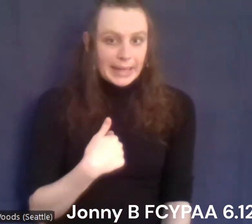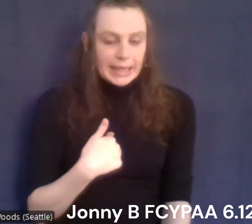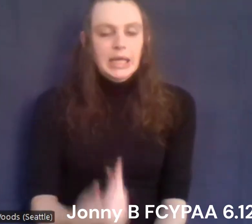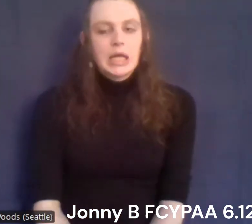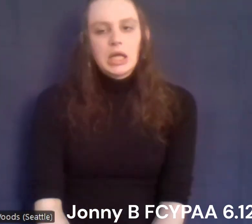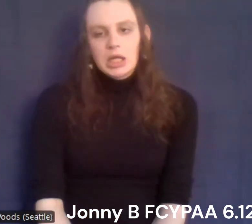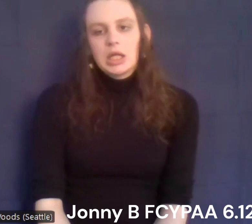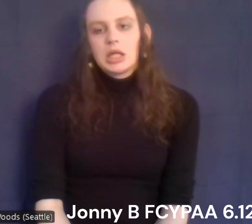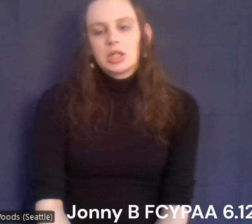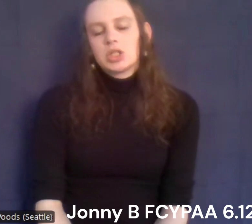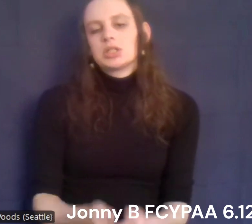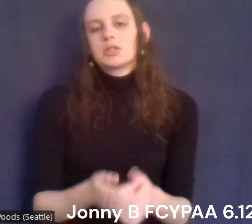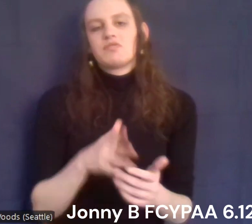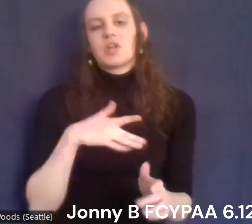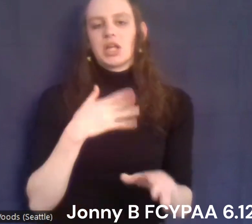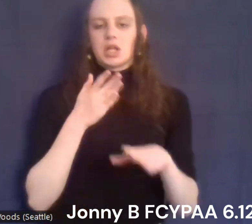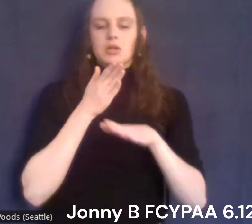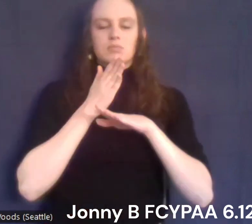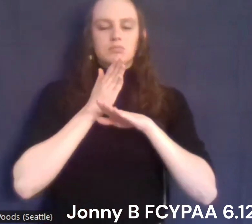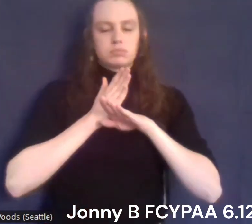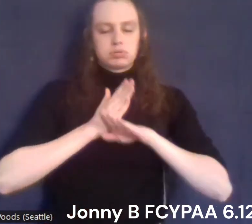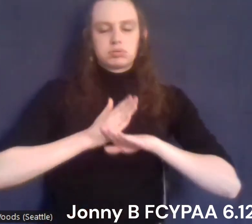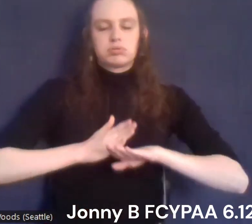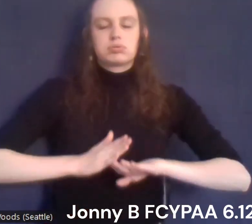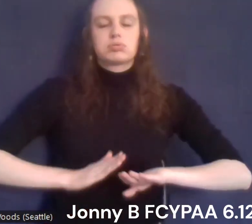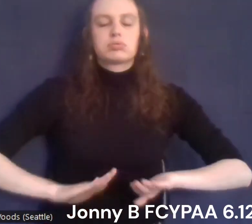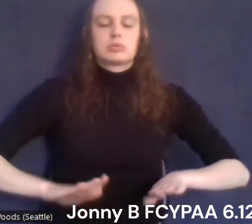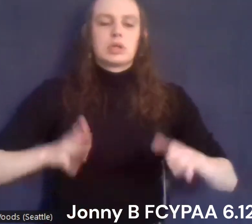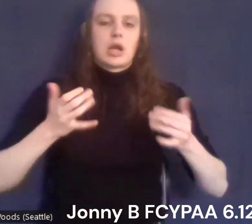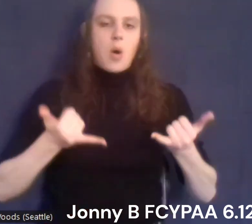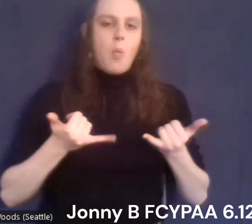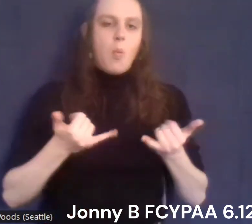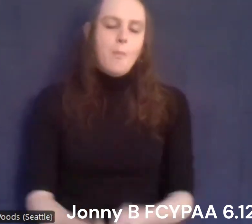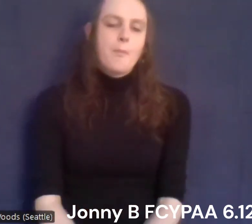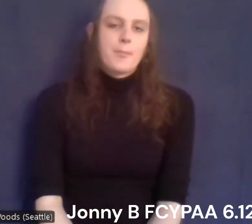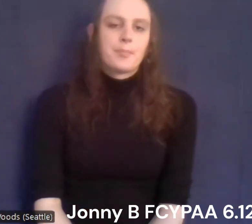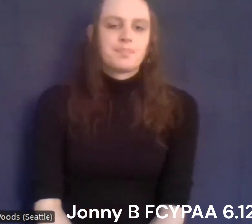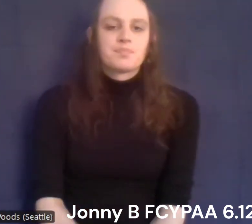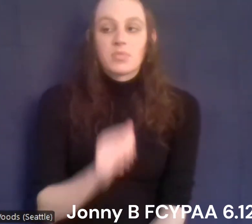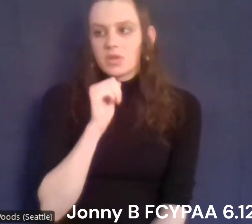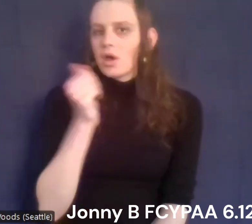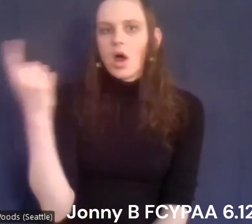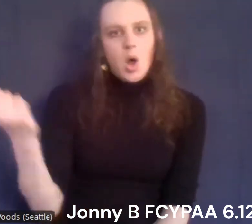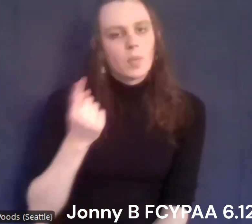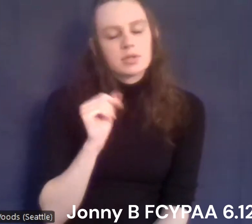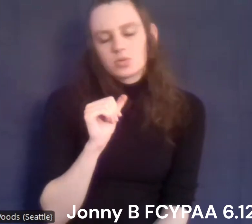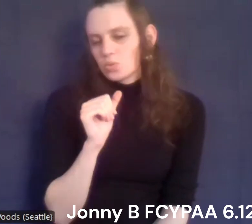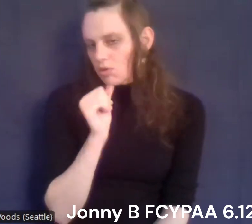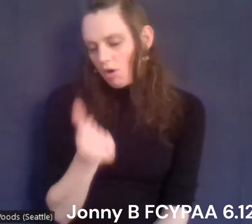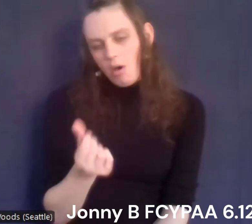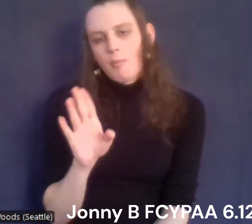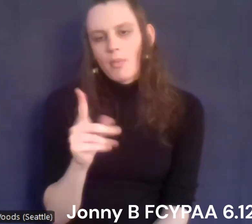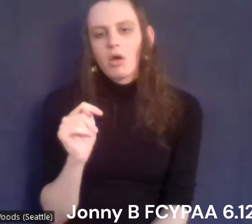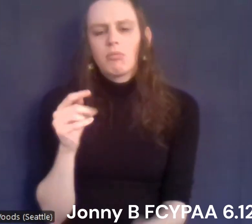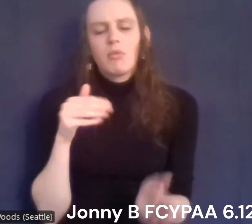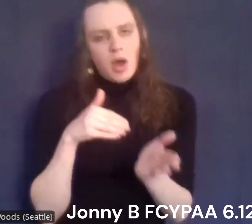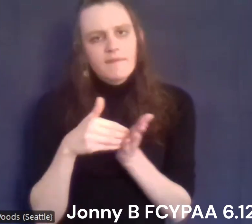kind of just the serenity that I feel now. Not all the times, but a lot of the times.